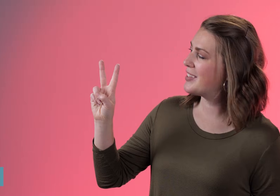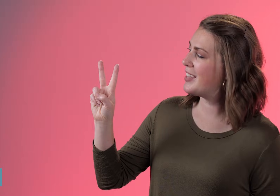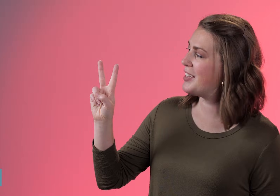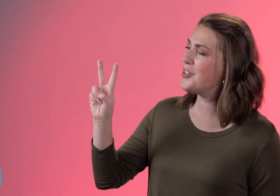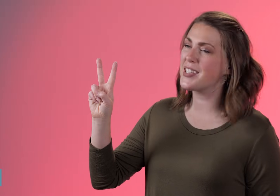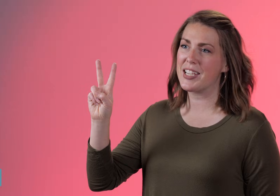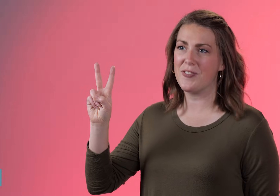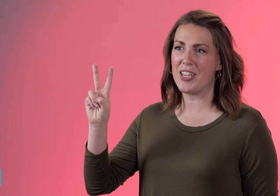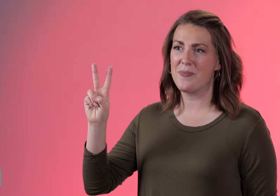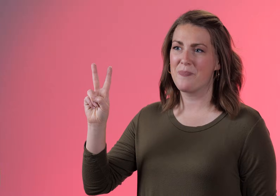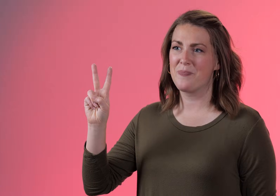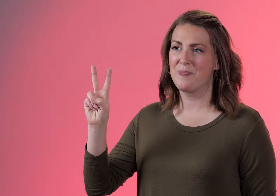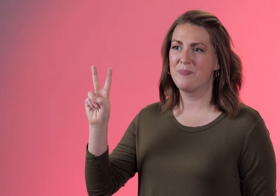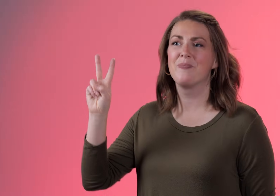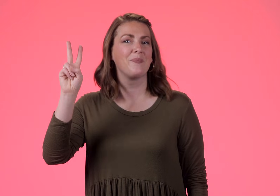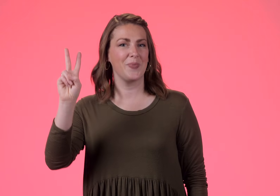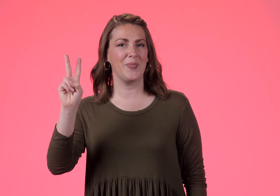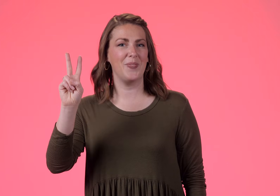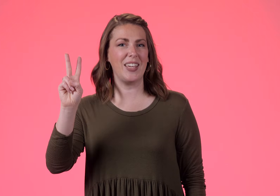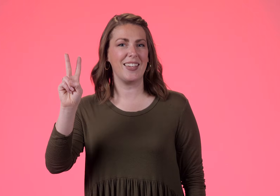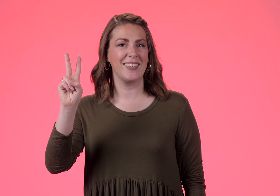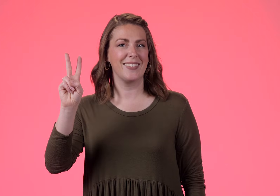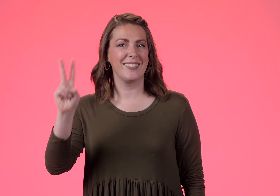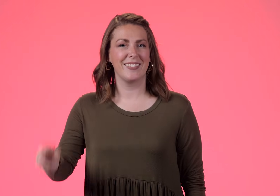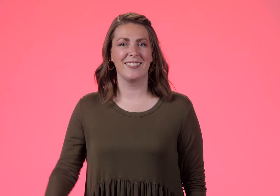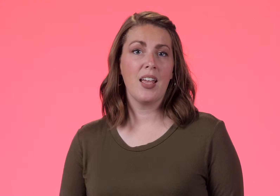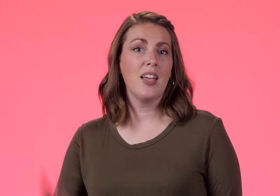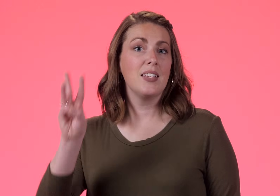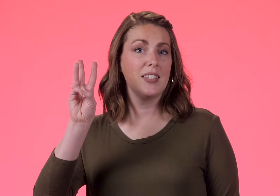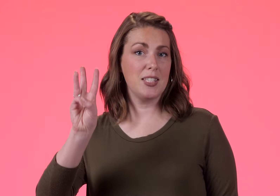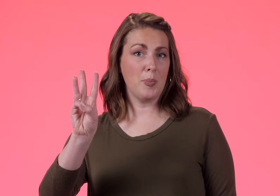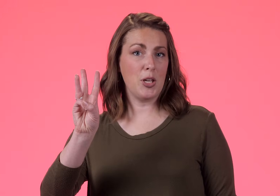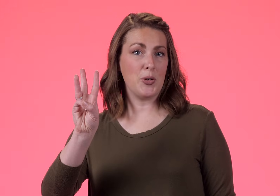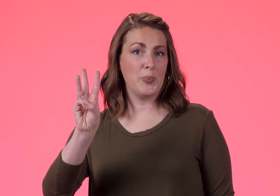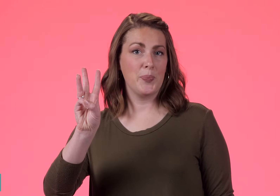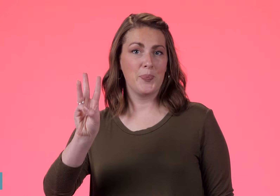It looks like a V. V. W.